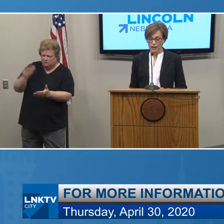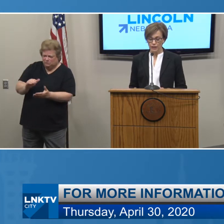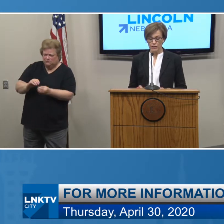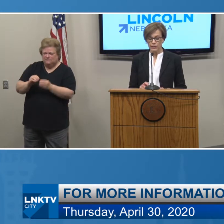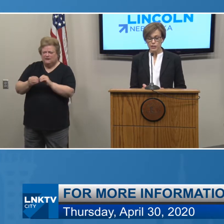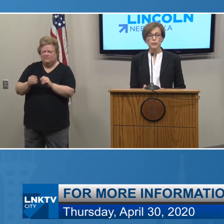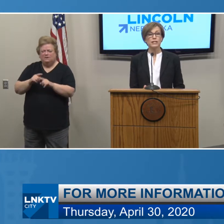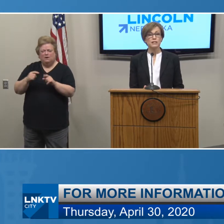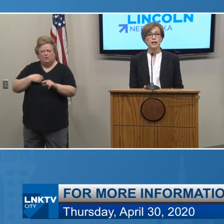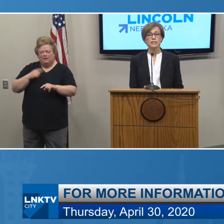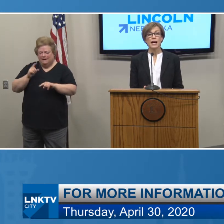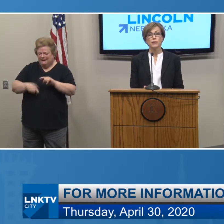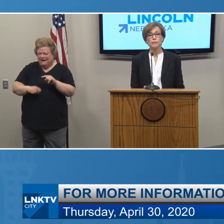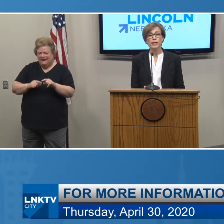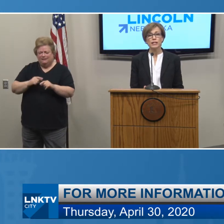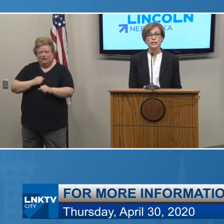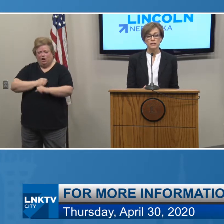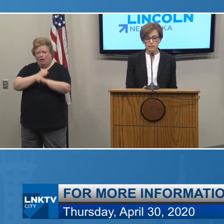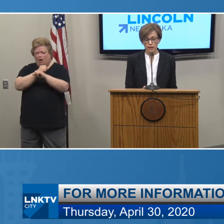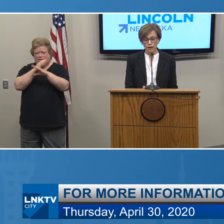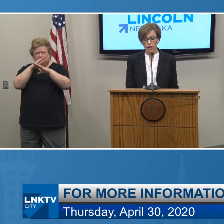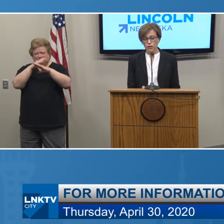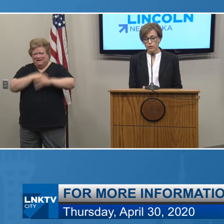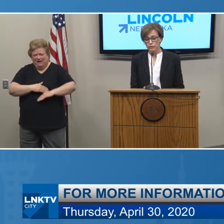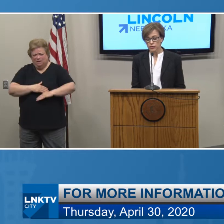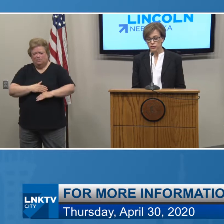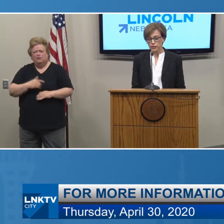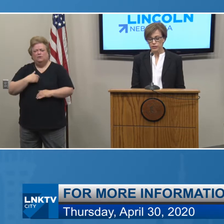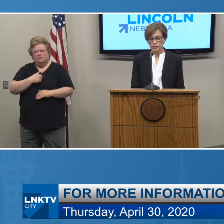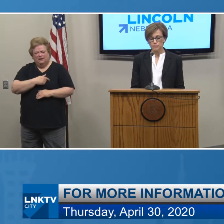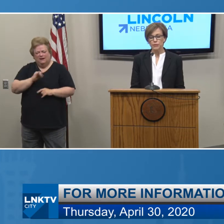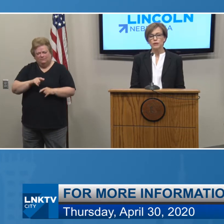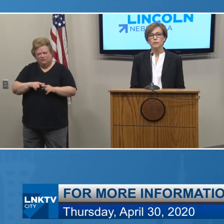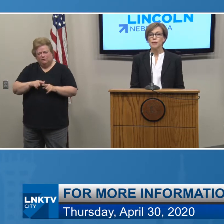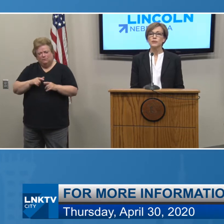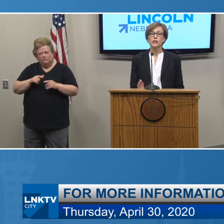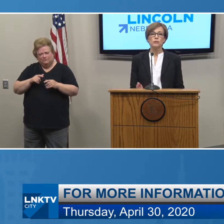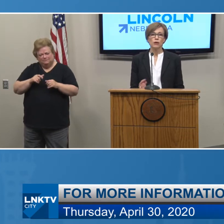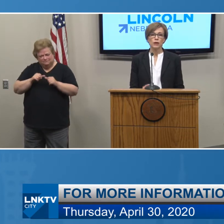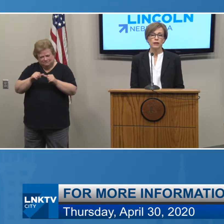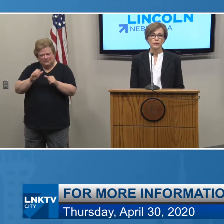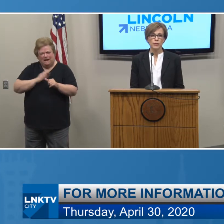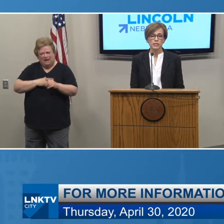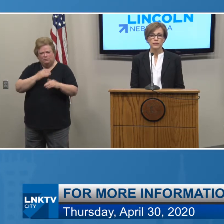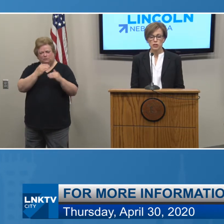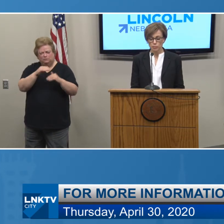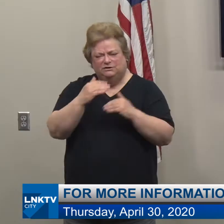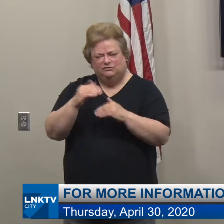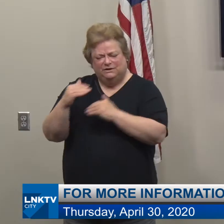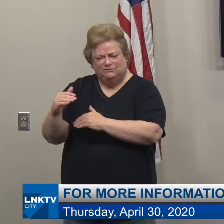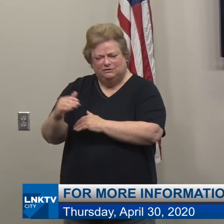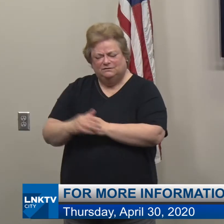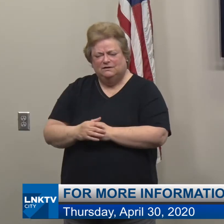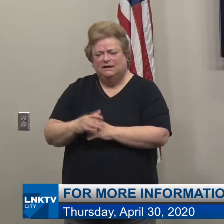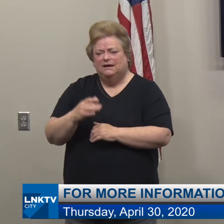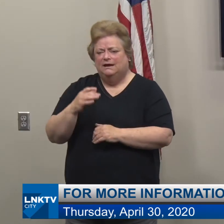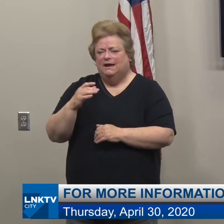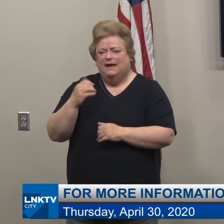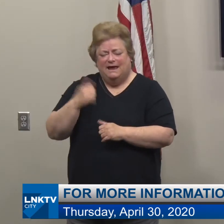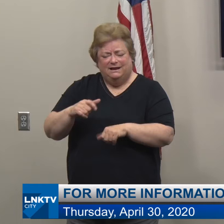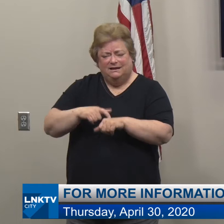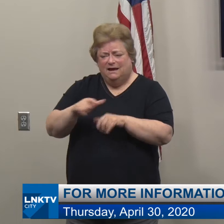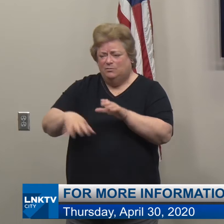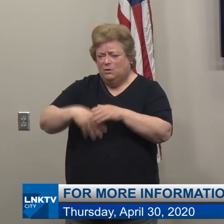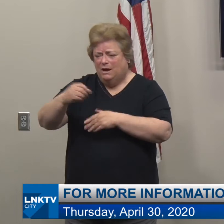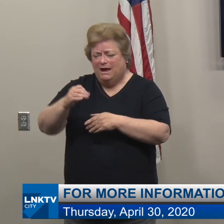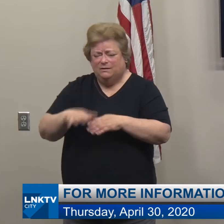guard down, even as we discuss how we might ease our current restrictions. Remember that you are at risk of exposure anytime you are in